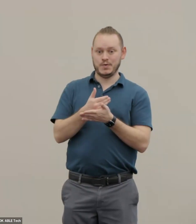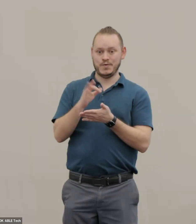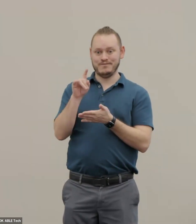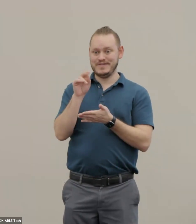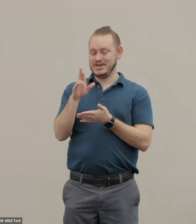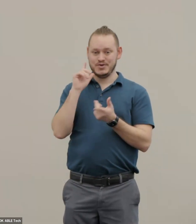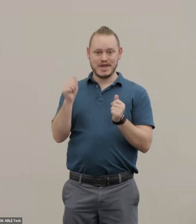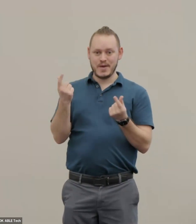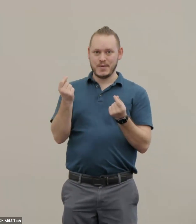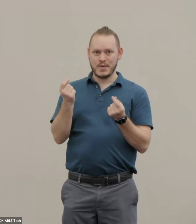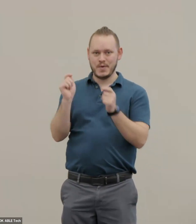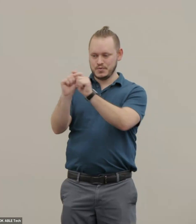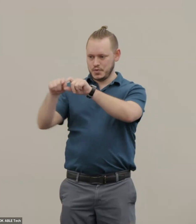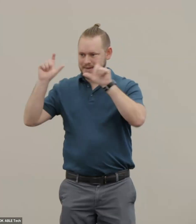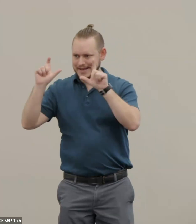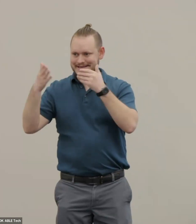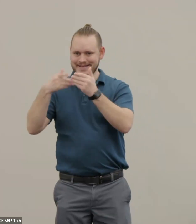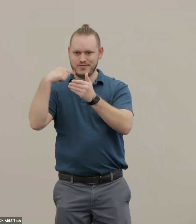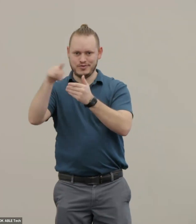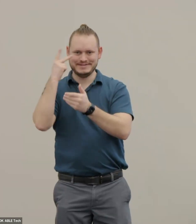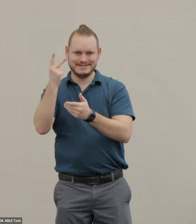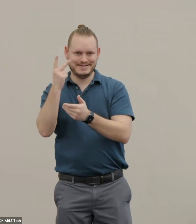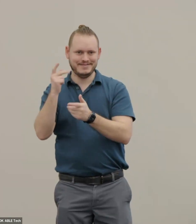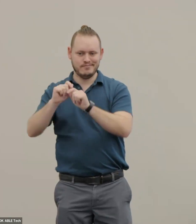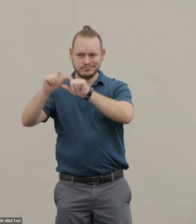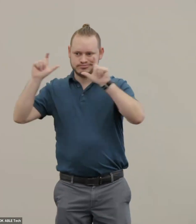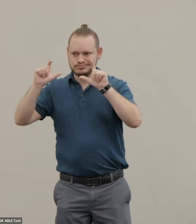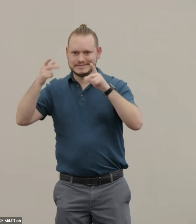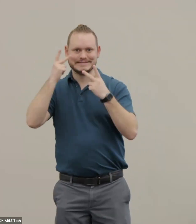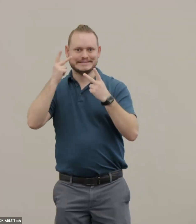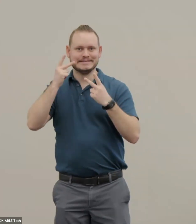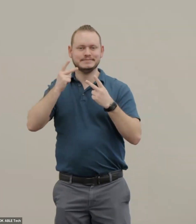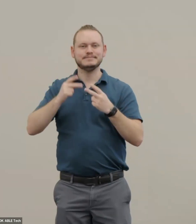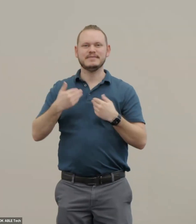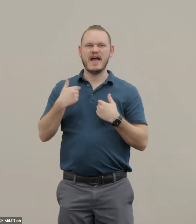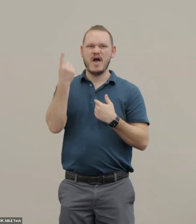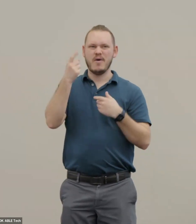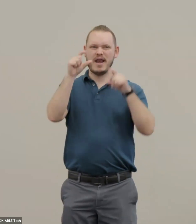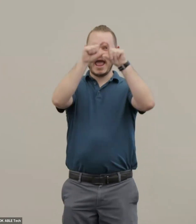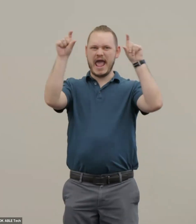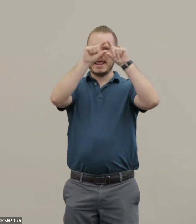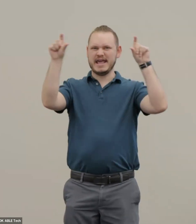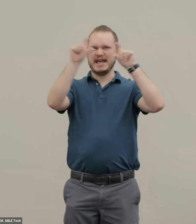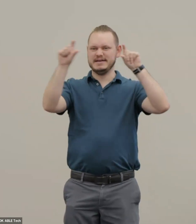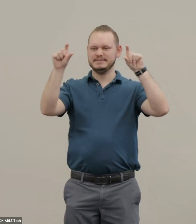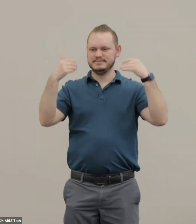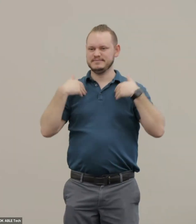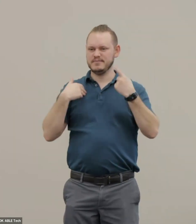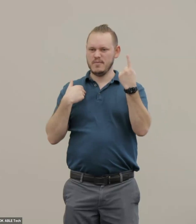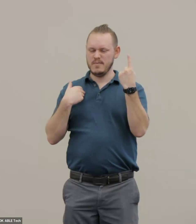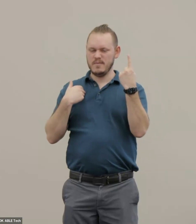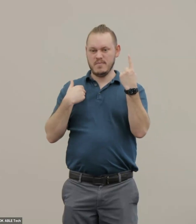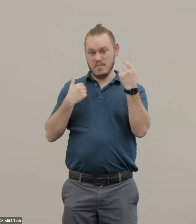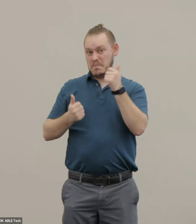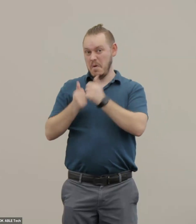tags to make it a little bit easier for you guys to see. Now, you see we do have one heading here, but for the